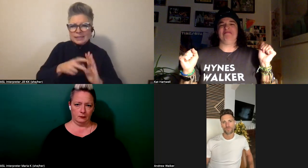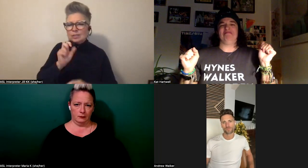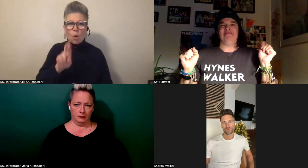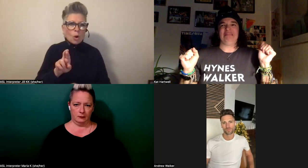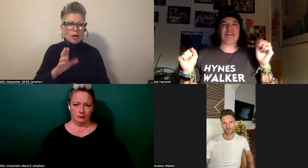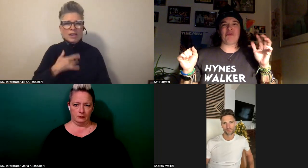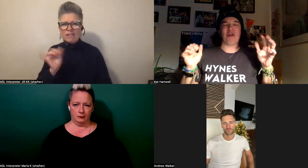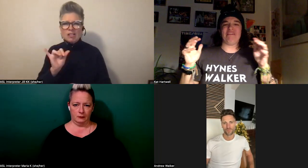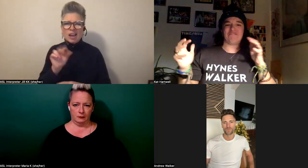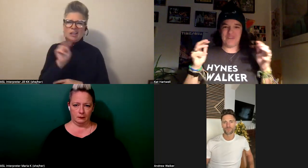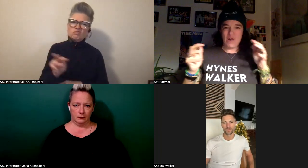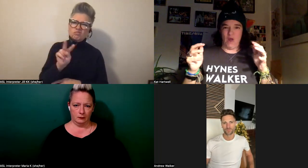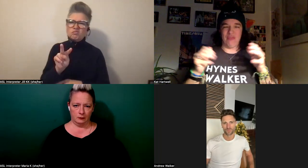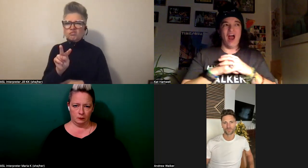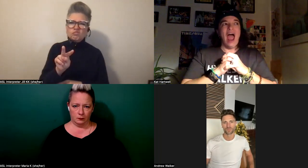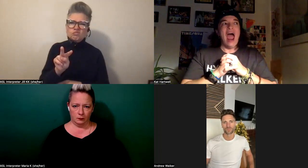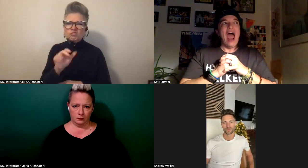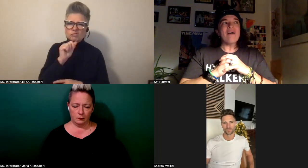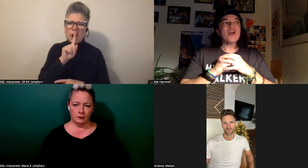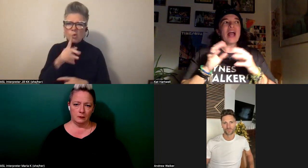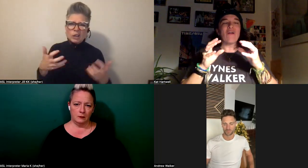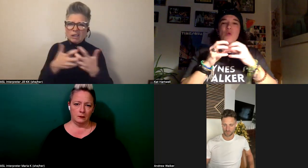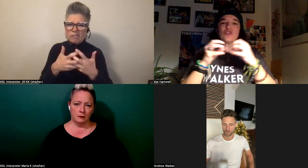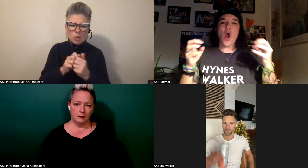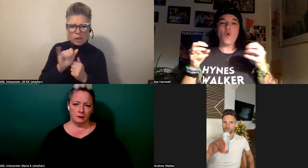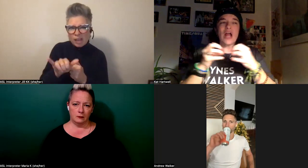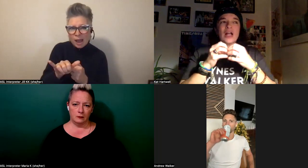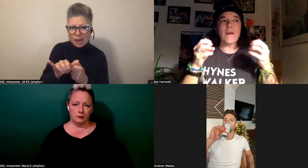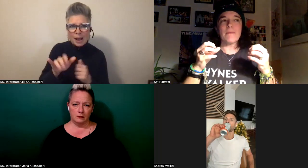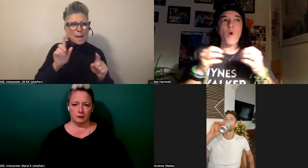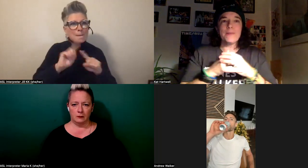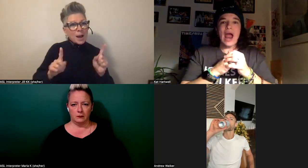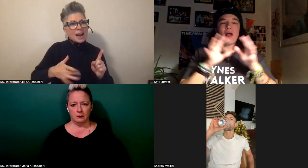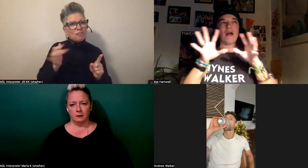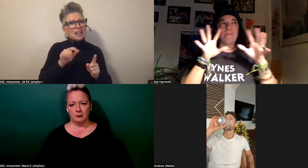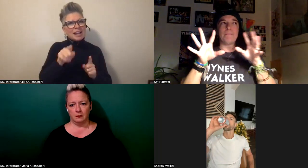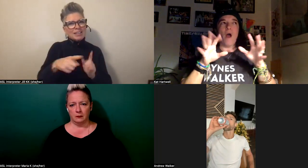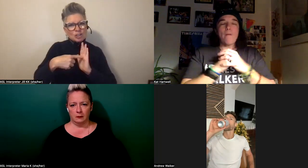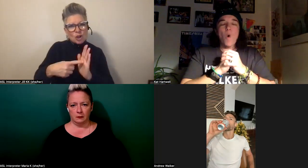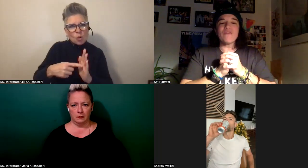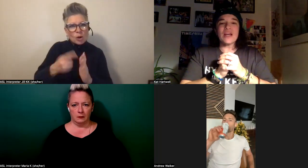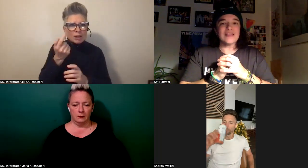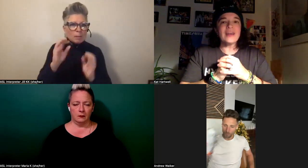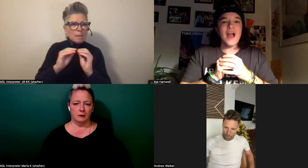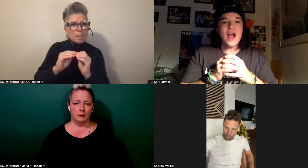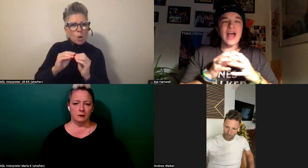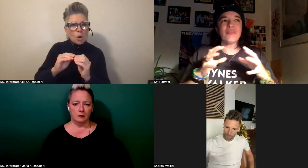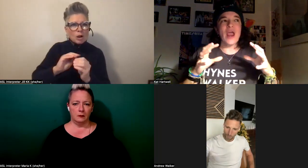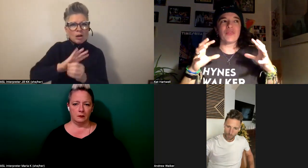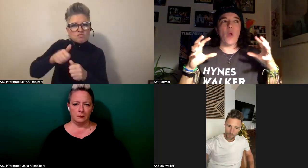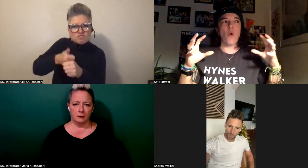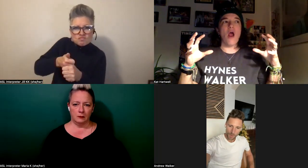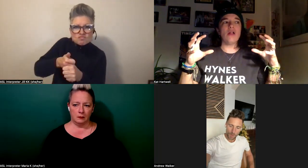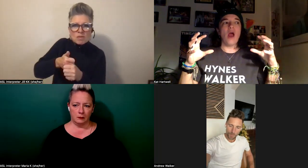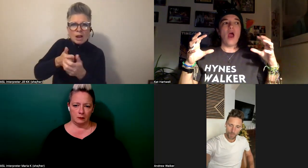like it didn't really fit with that. I feel like if we show like a little bit more of the standing cut, I